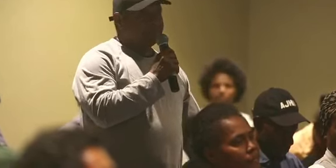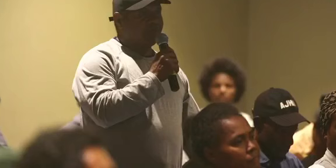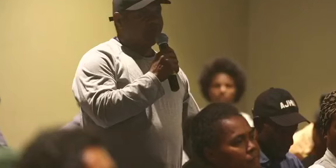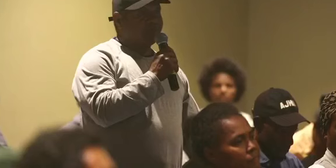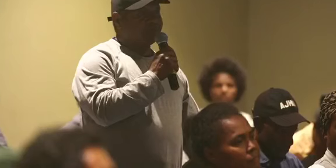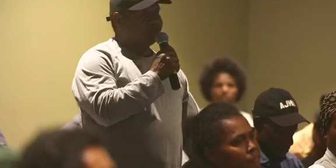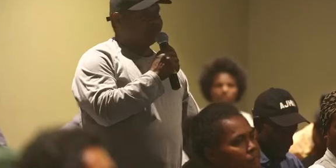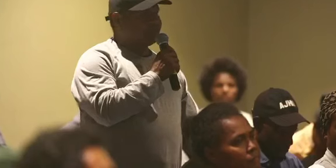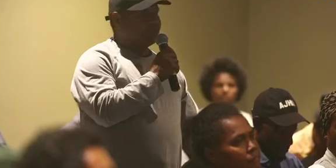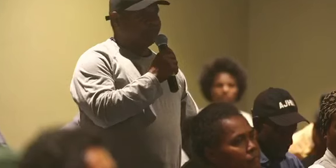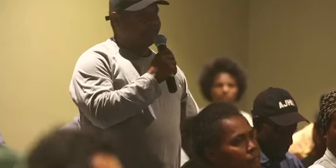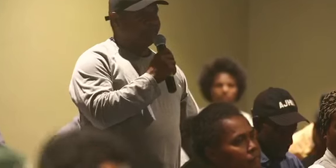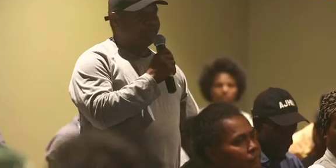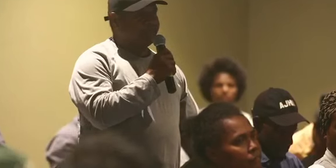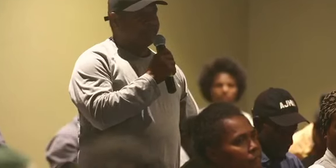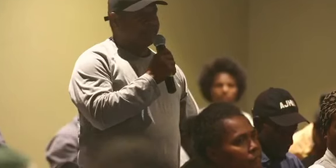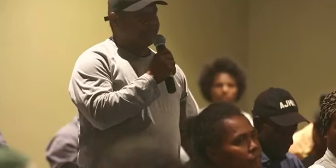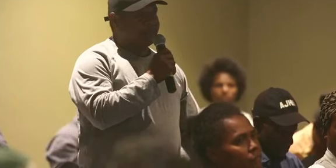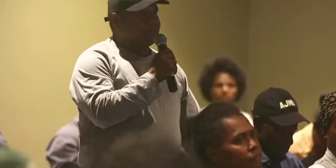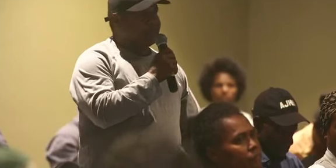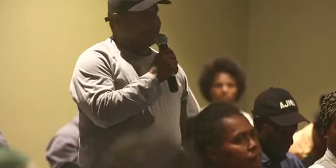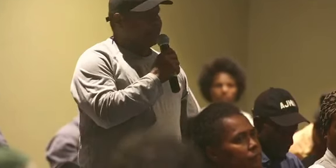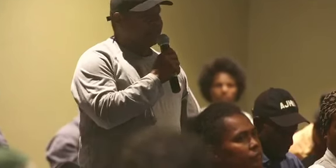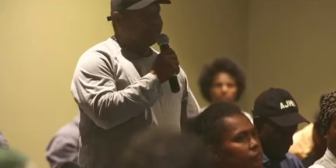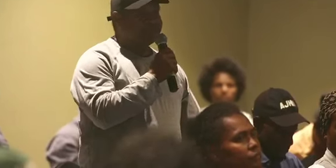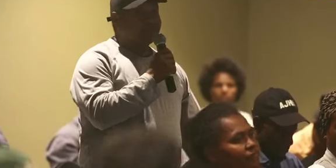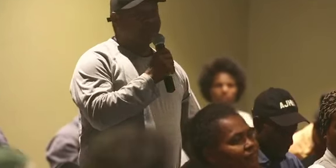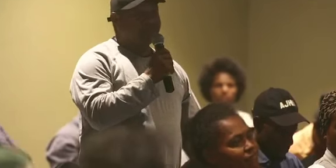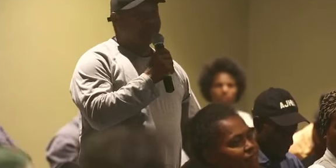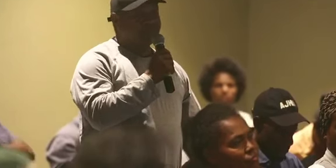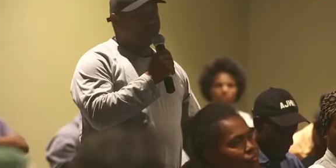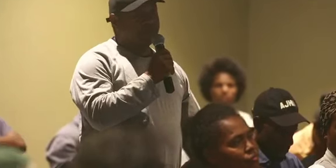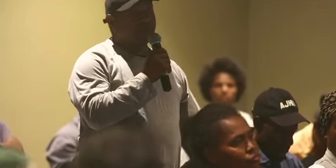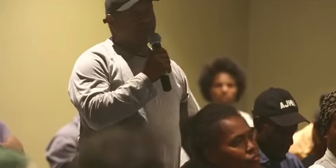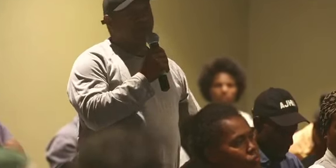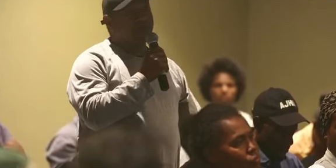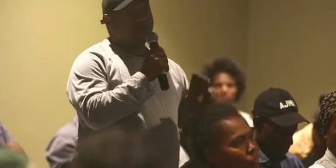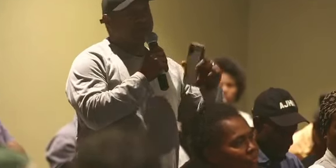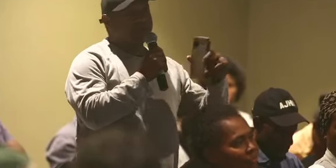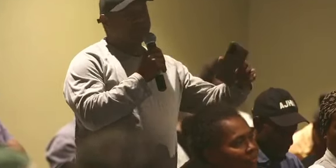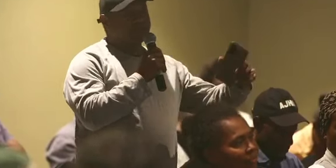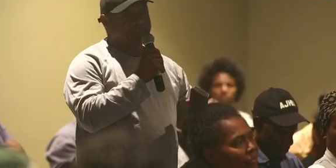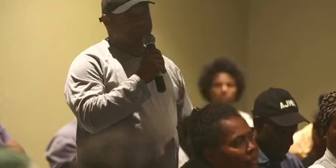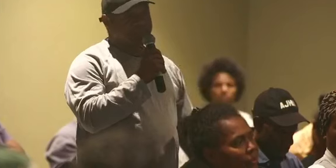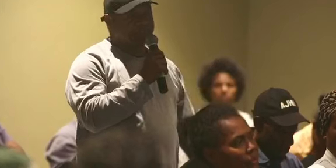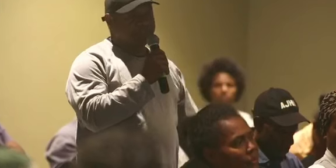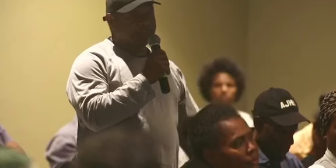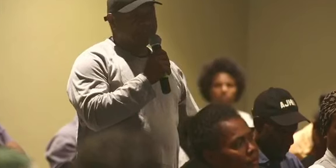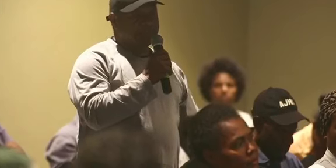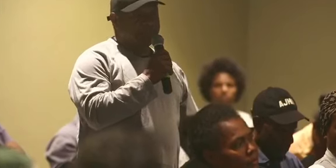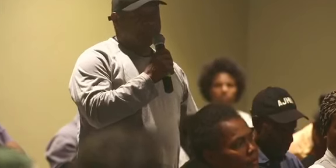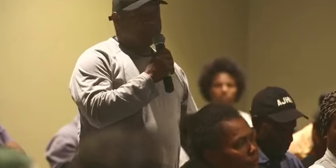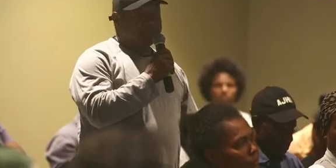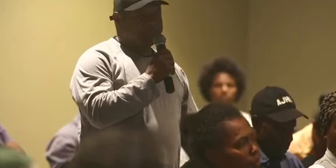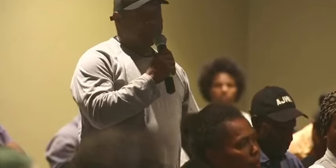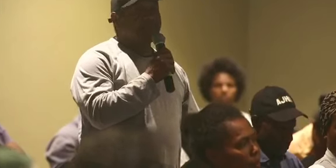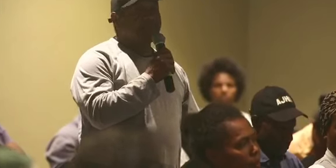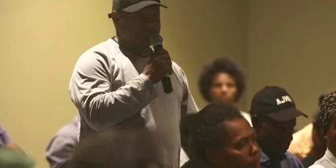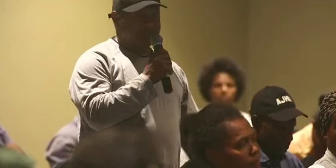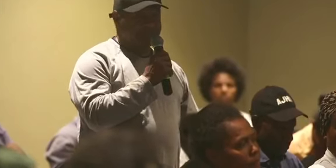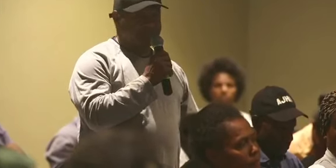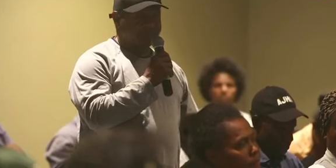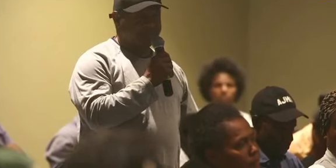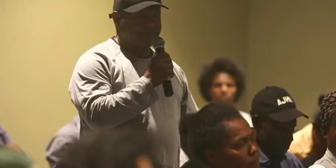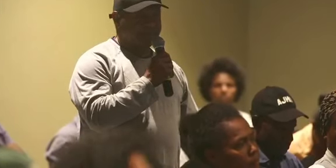enforcement you talk stuff. I think it's not conducive for people who are registering in